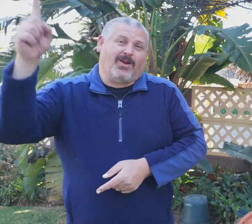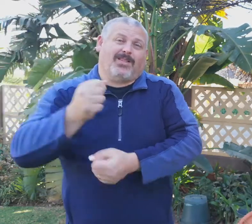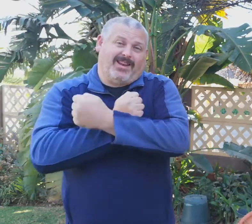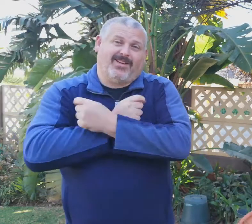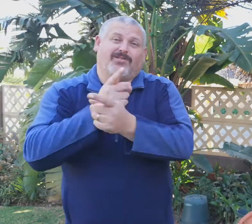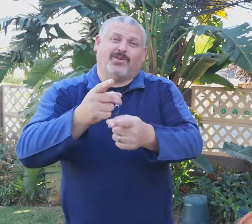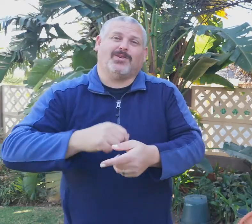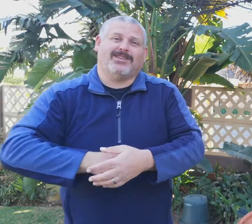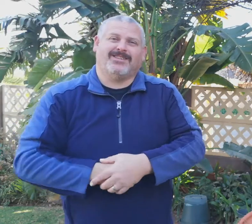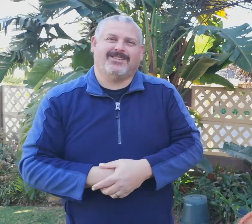God loves you.